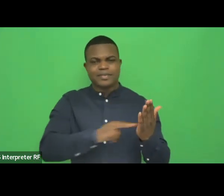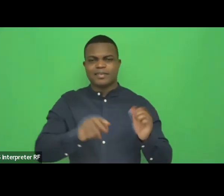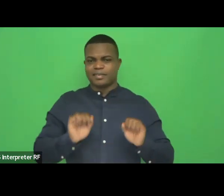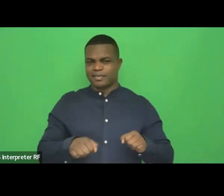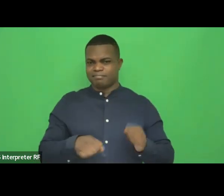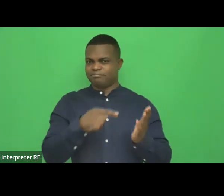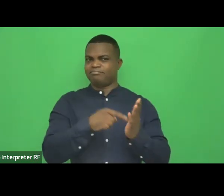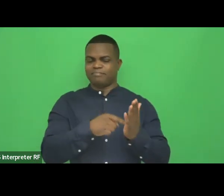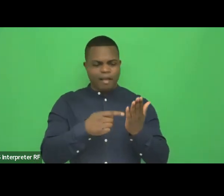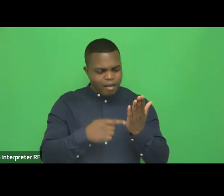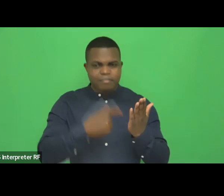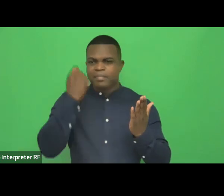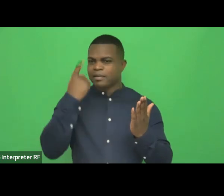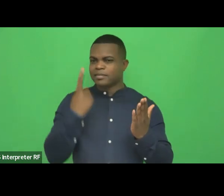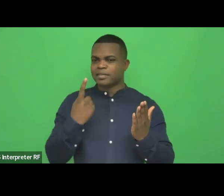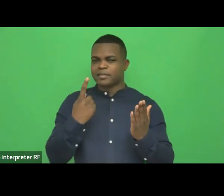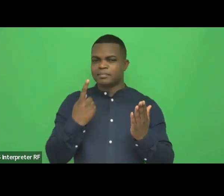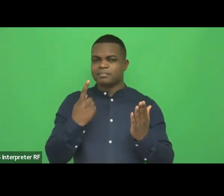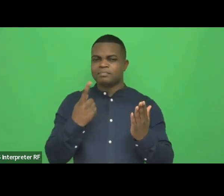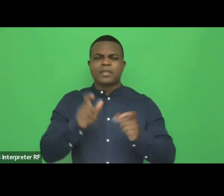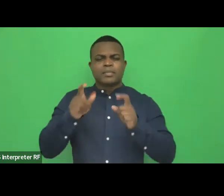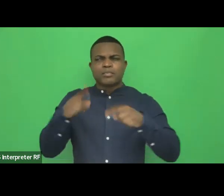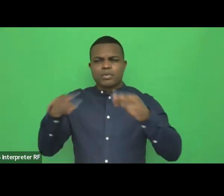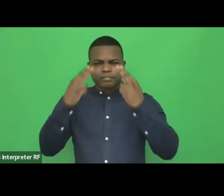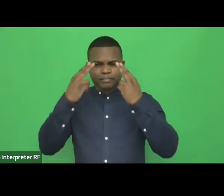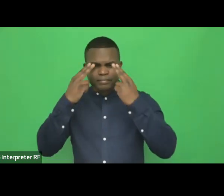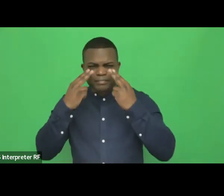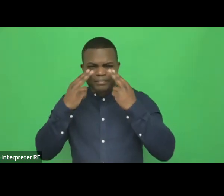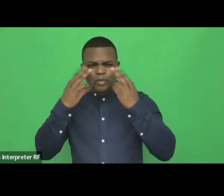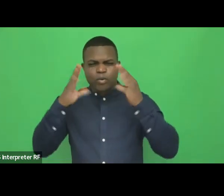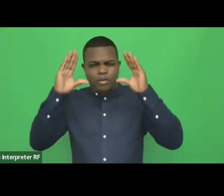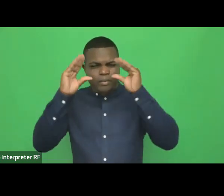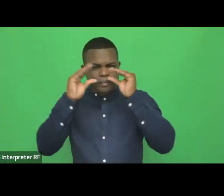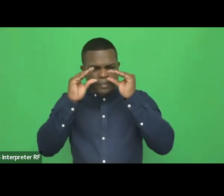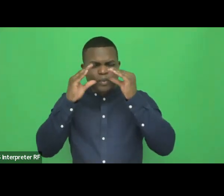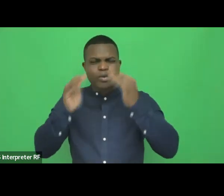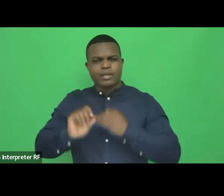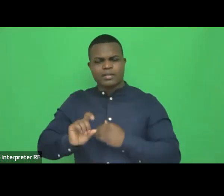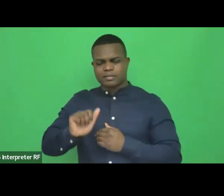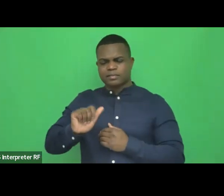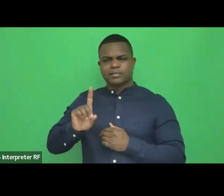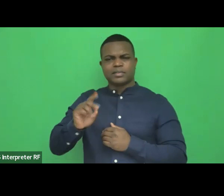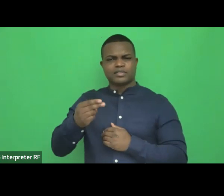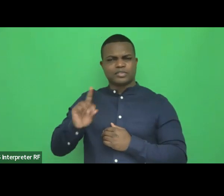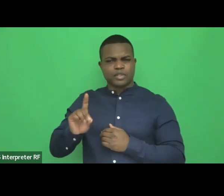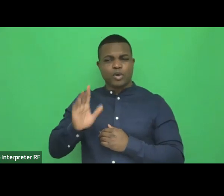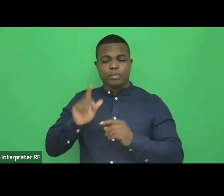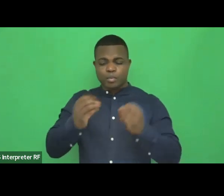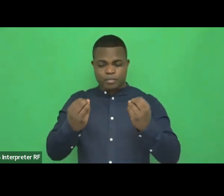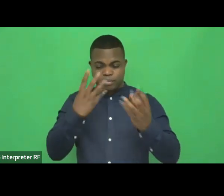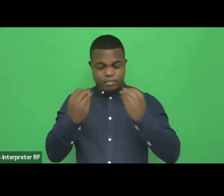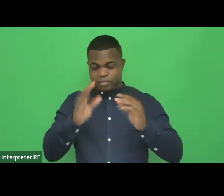also people with dyslexia, ADHD, photophobia, and other conditions.